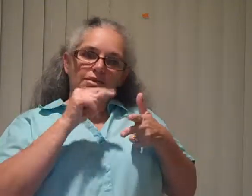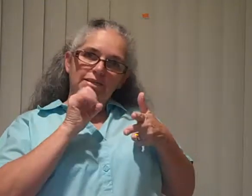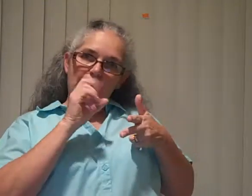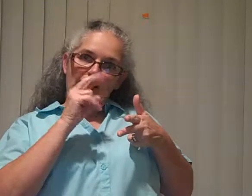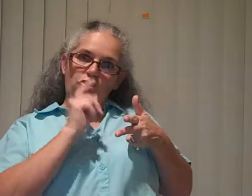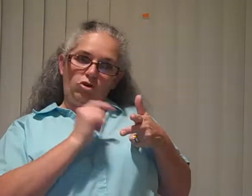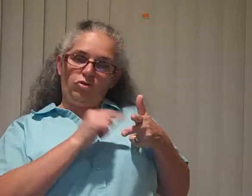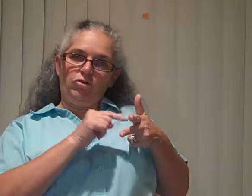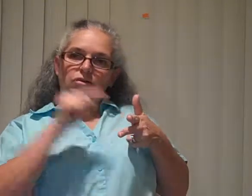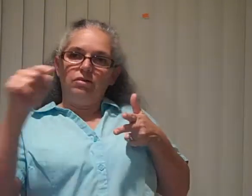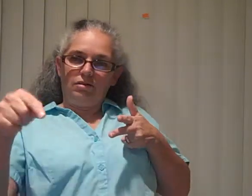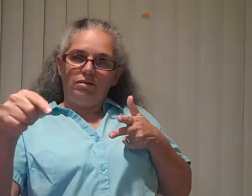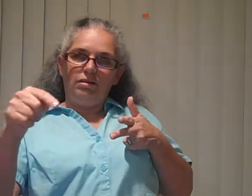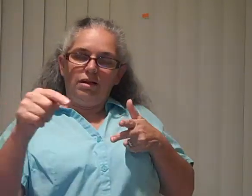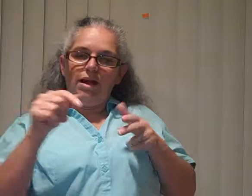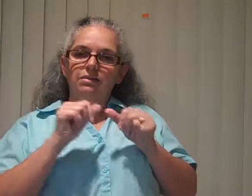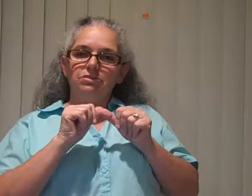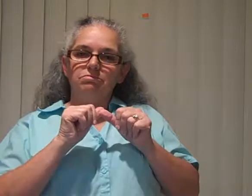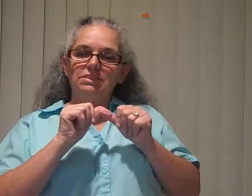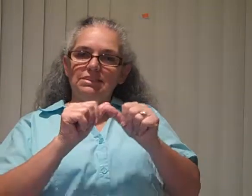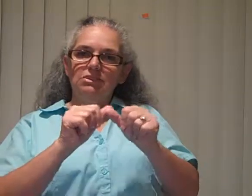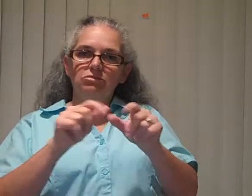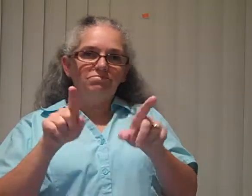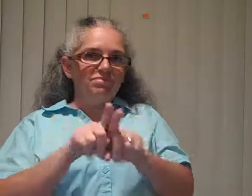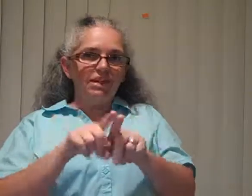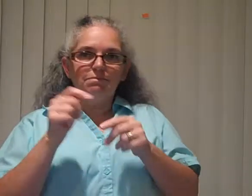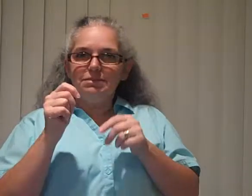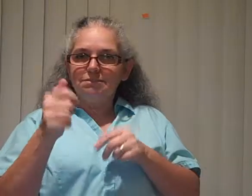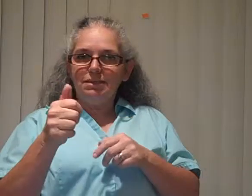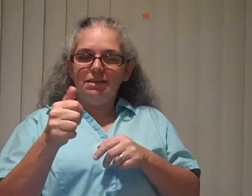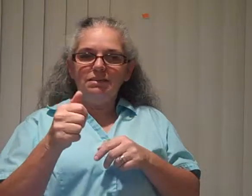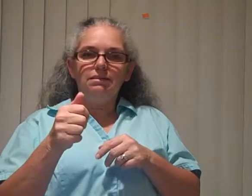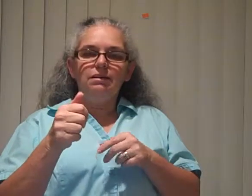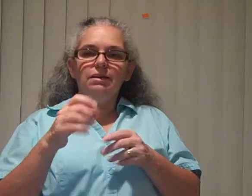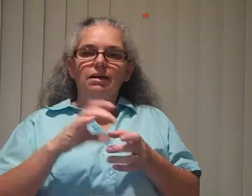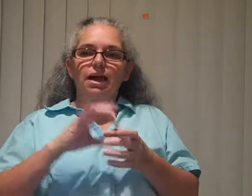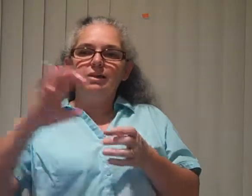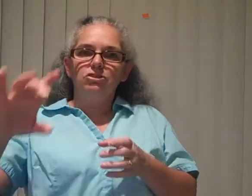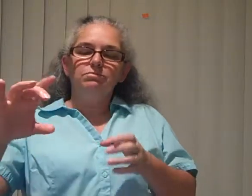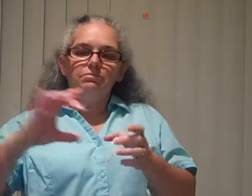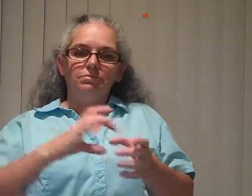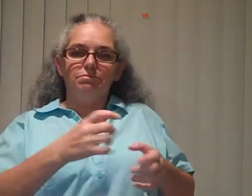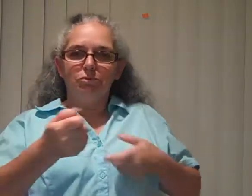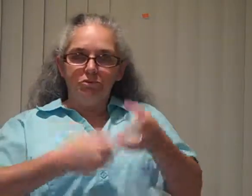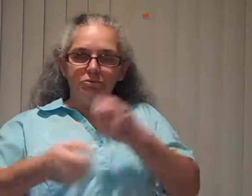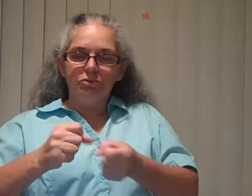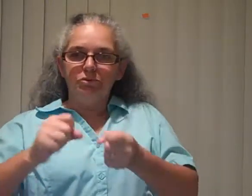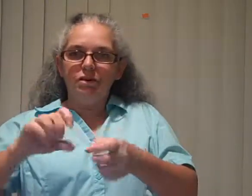that you were on, and you refuel, and it usually takes about an hour and a half. But it's just a